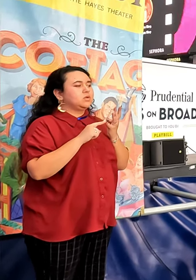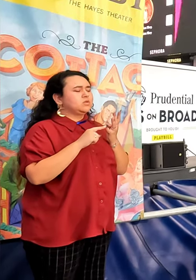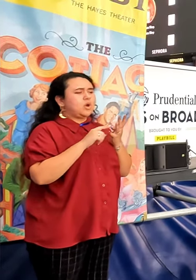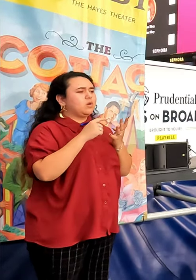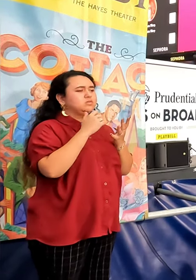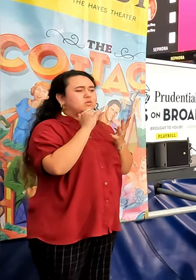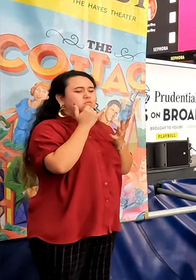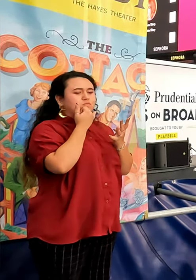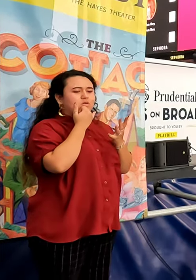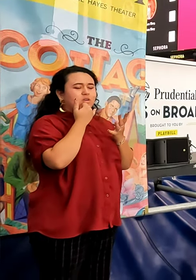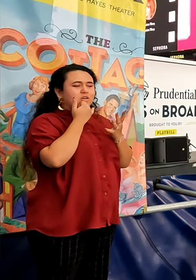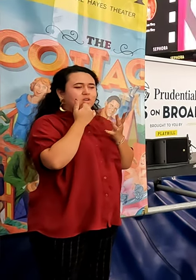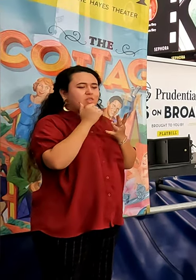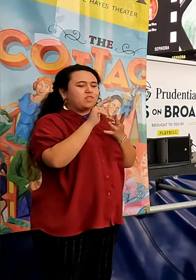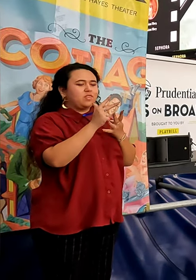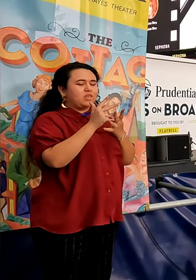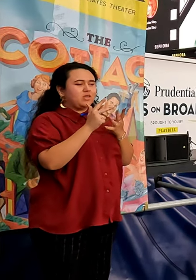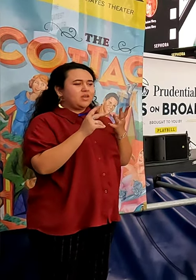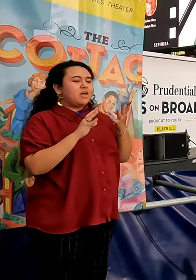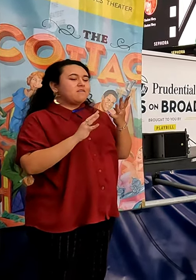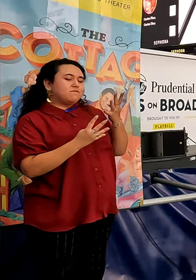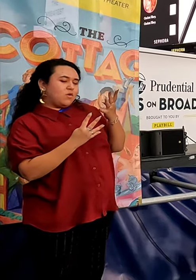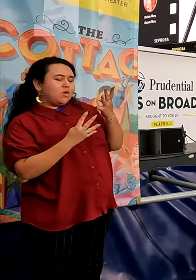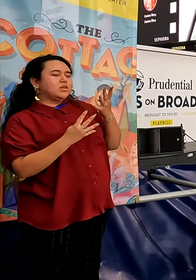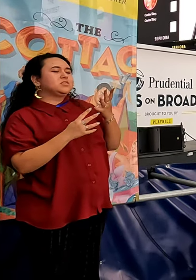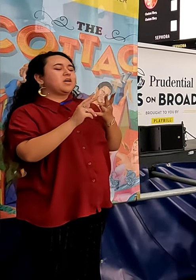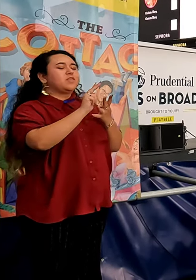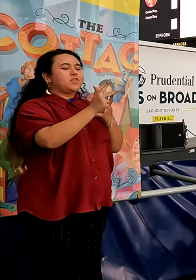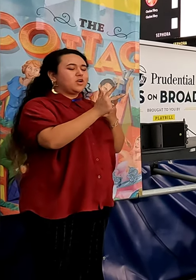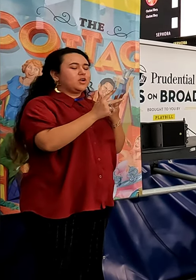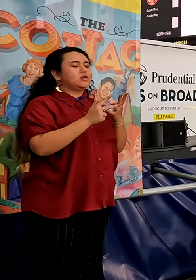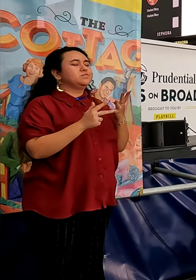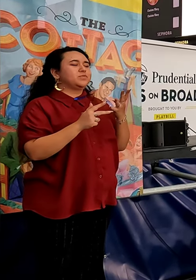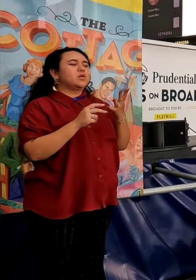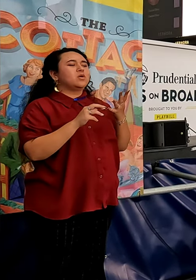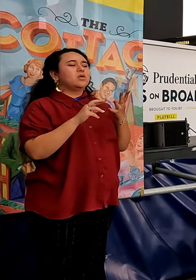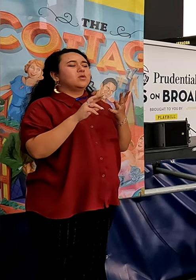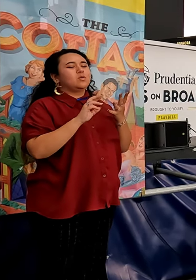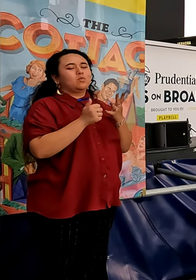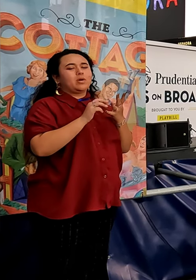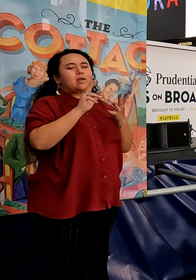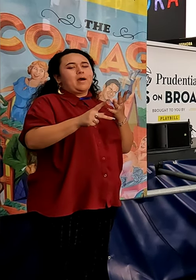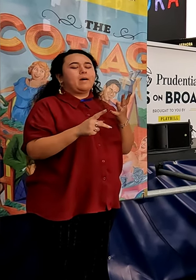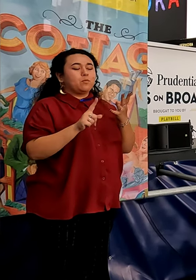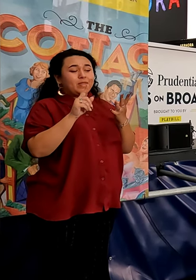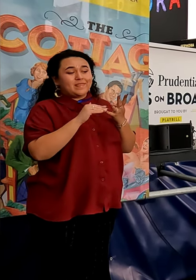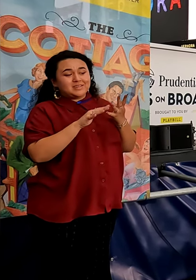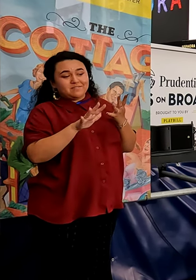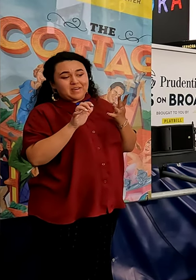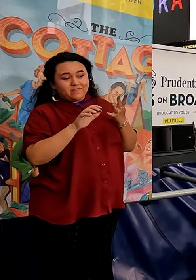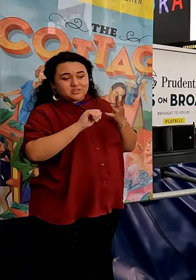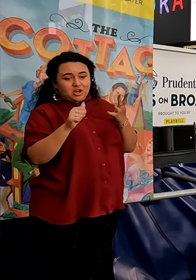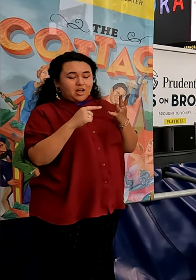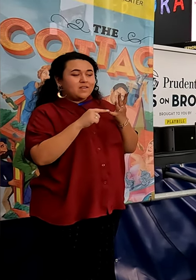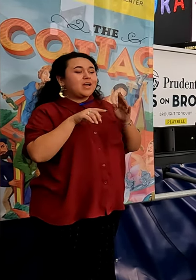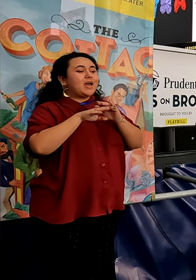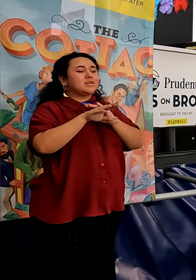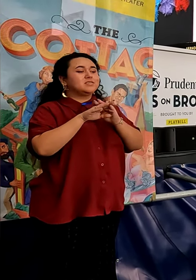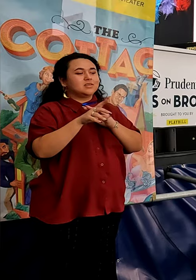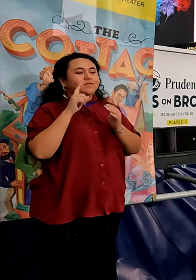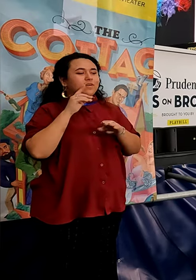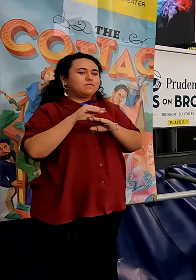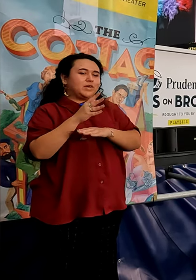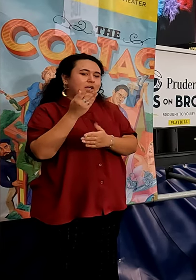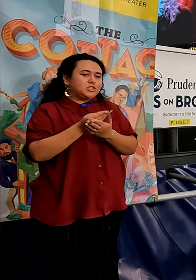third runner-up, sorry, that's how it goes, sorry, in fourth place, but our third runner-up, who will receive $1,500 and an access to the